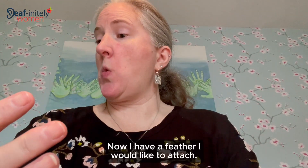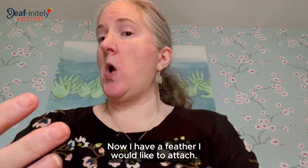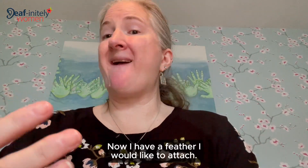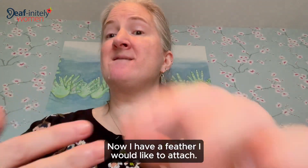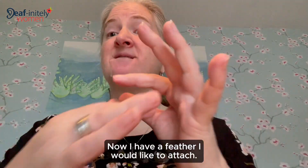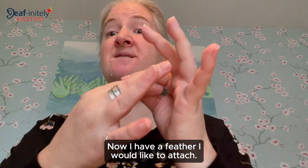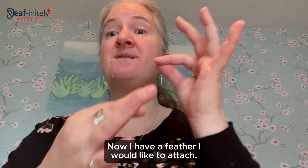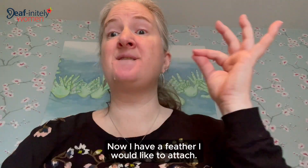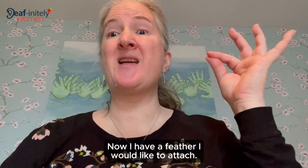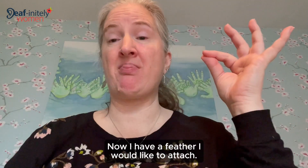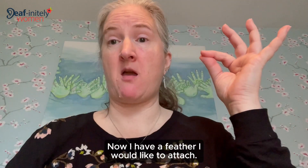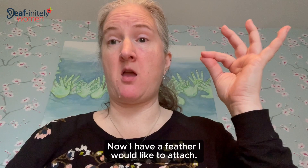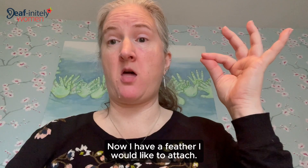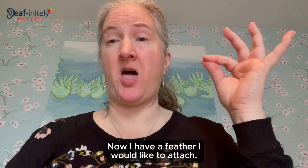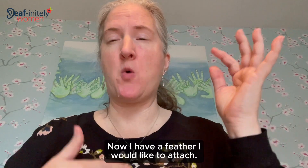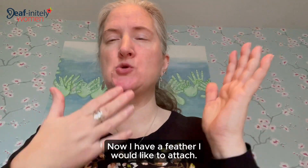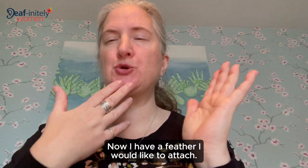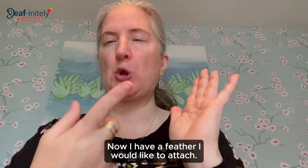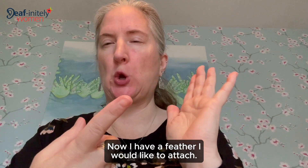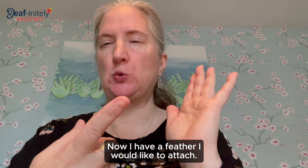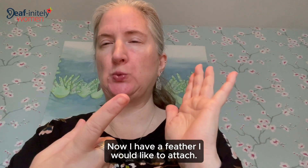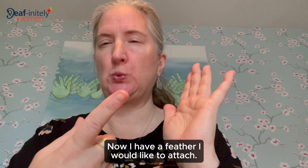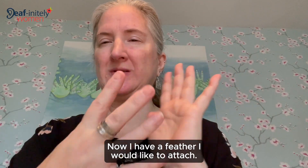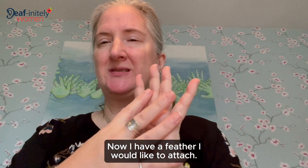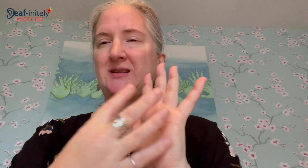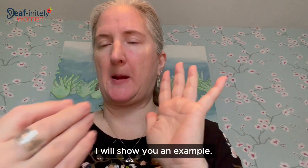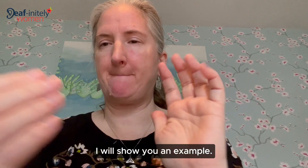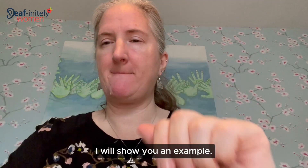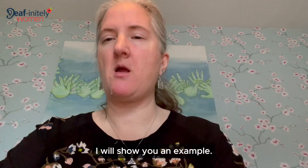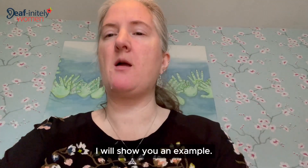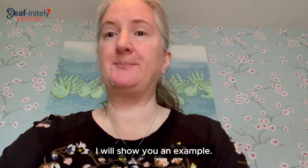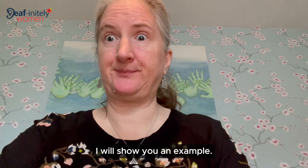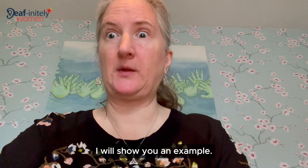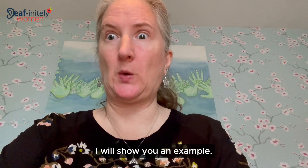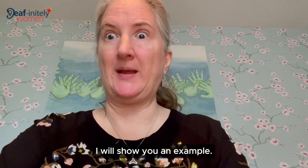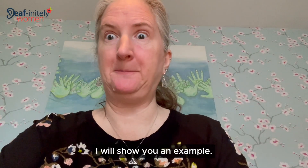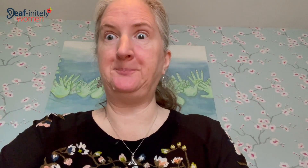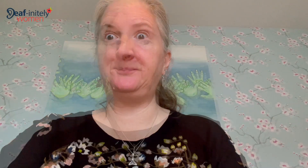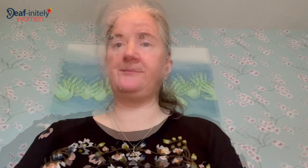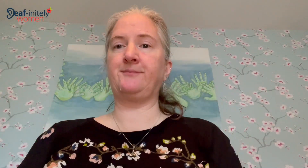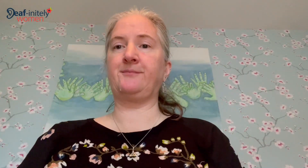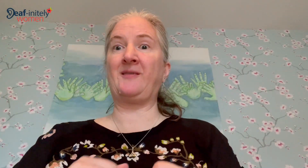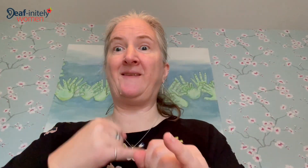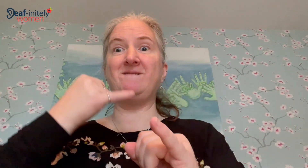Now, I have a feather I would like to attach. I will show you an example.